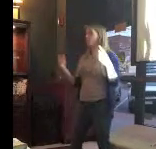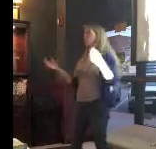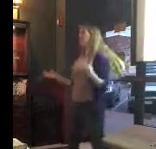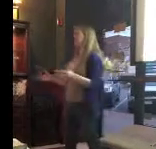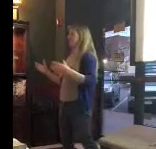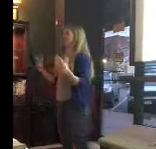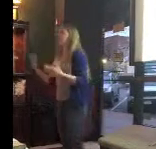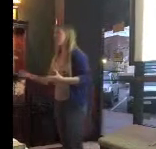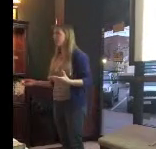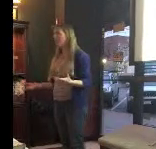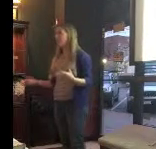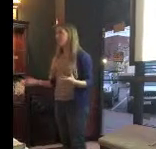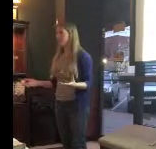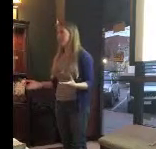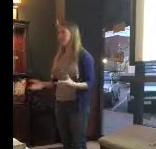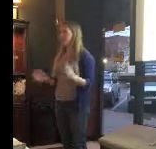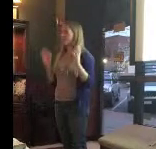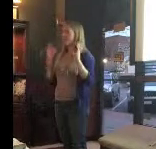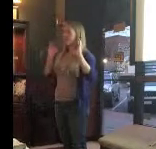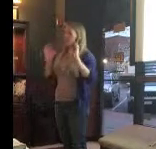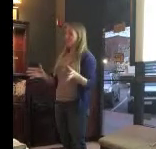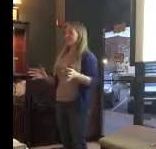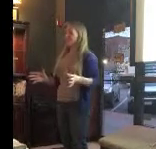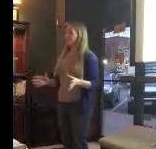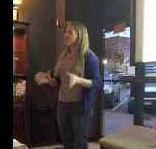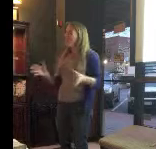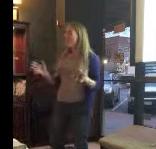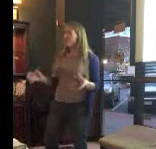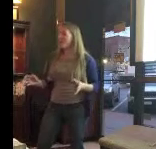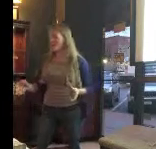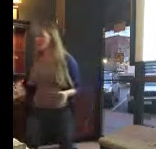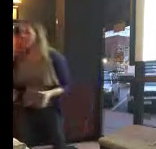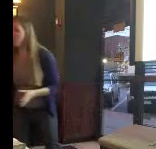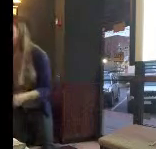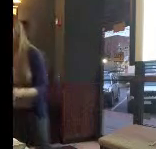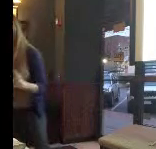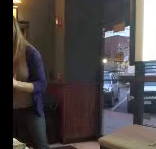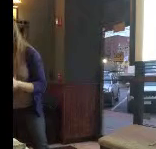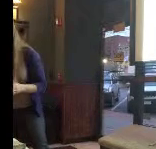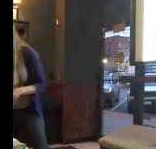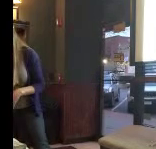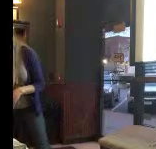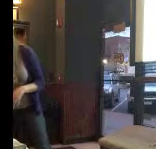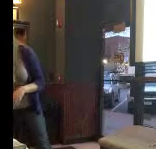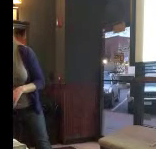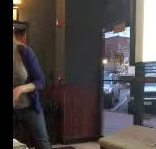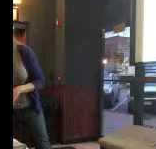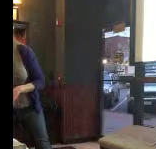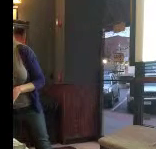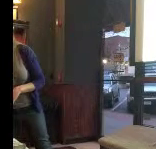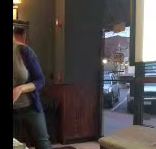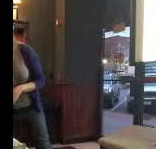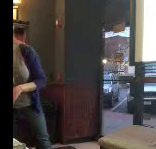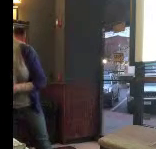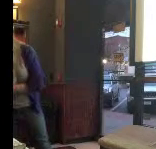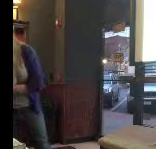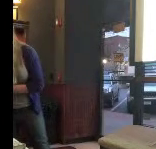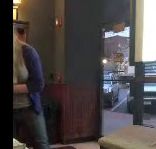504 combinations of things that we looked at in this study. So it was a lot of stuff to keep track of, and again, I'm not giving the numbers for there. But basically what